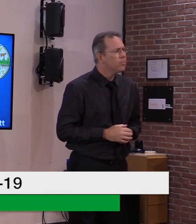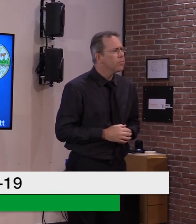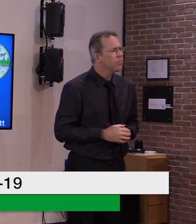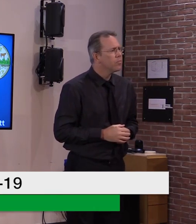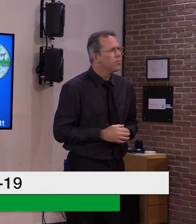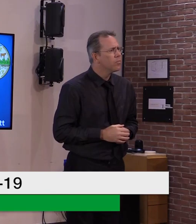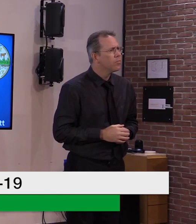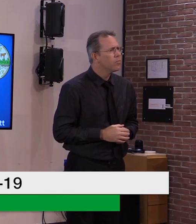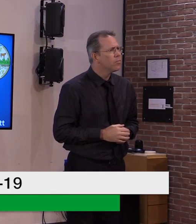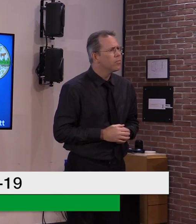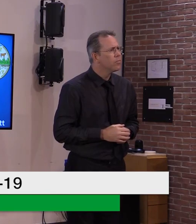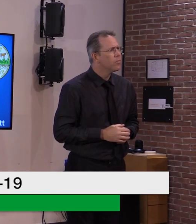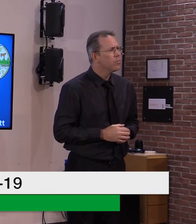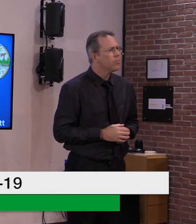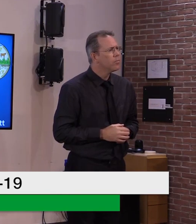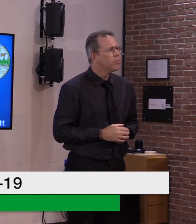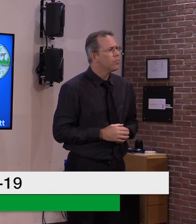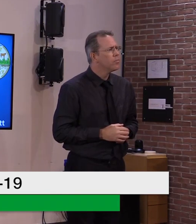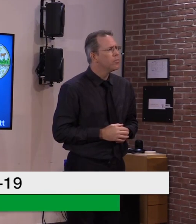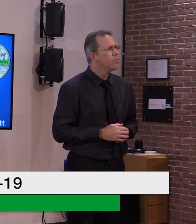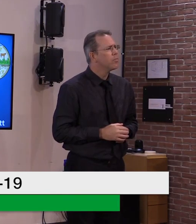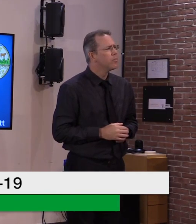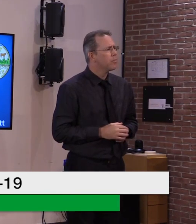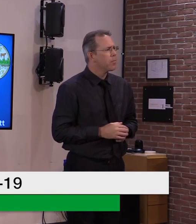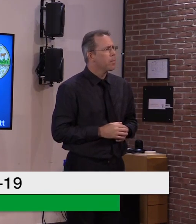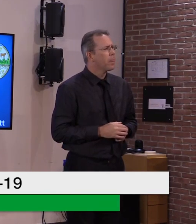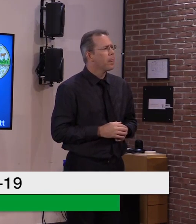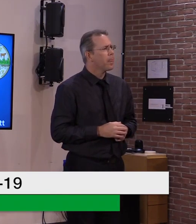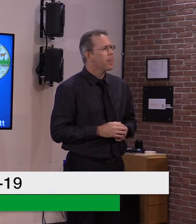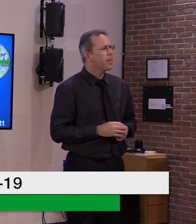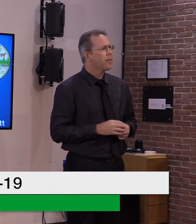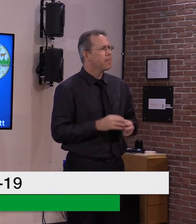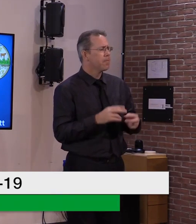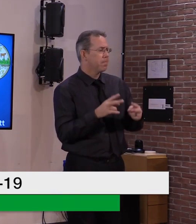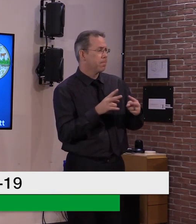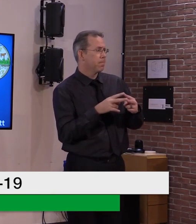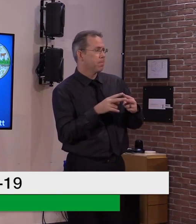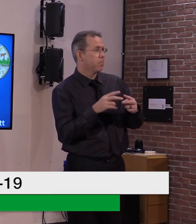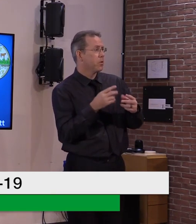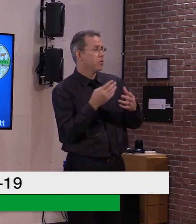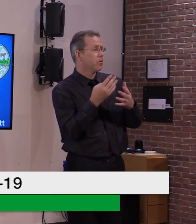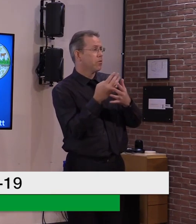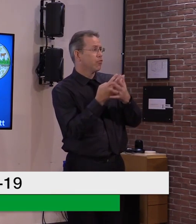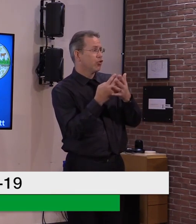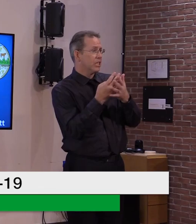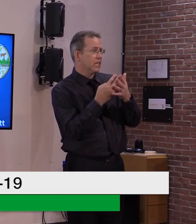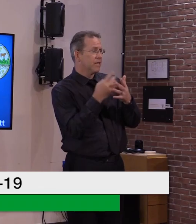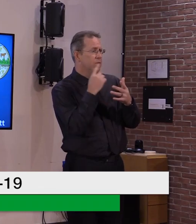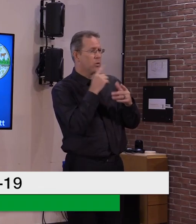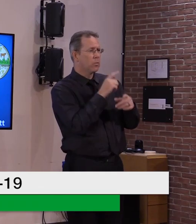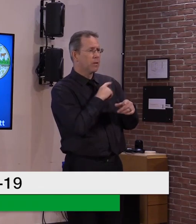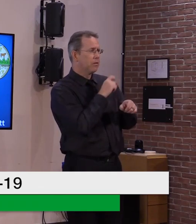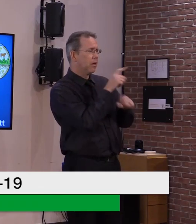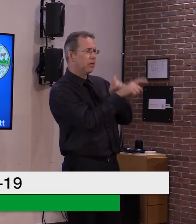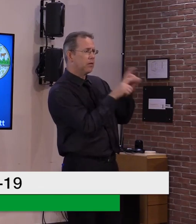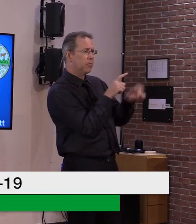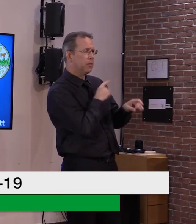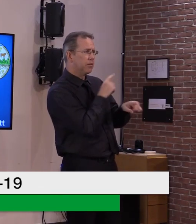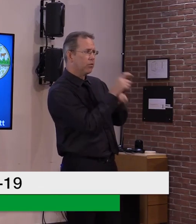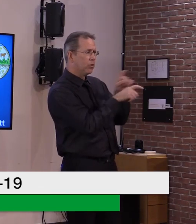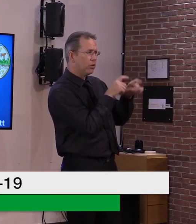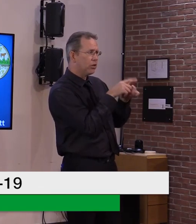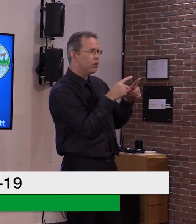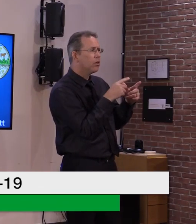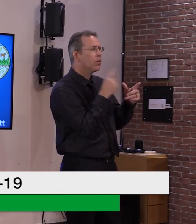relative to the help you take the assessments those are those have been put out to local agencies as options um if they want to